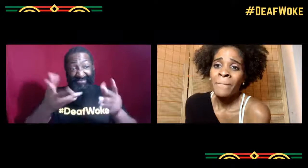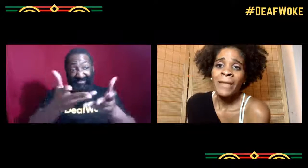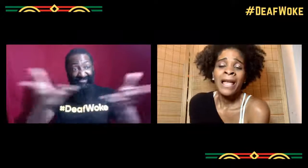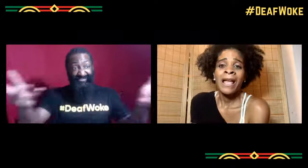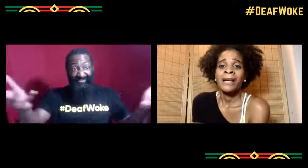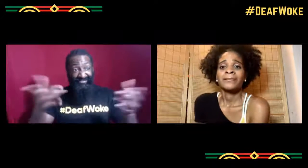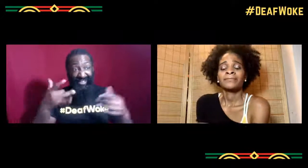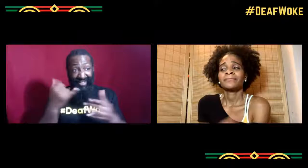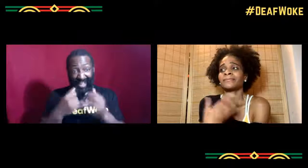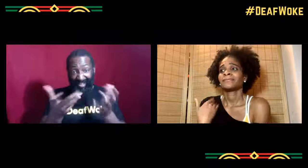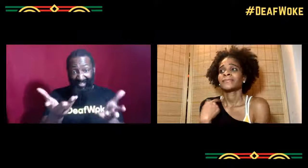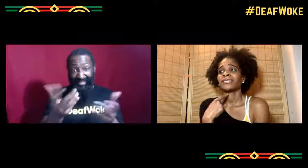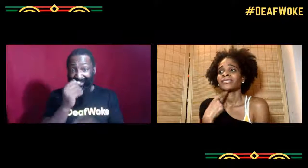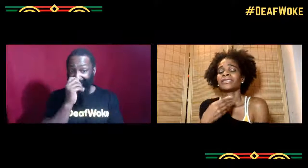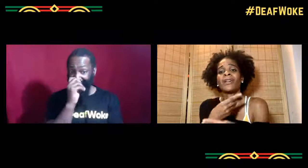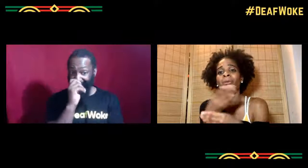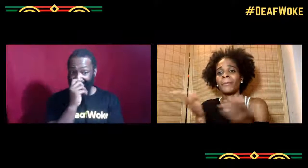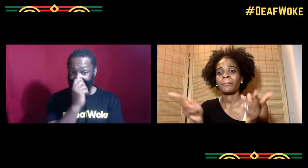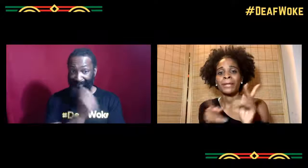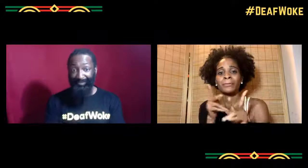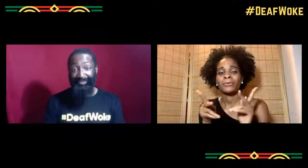Do you have a last message for the people?